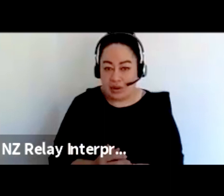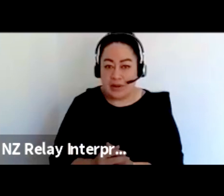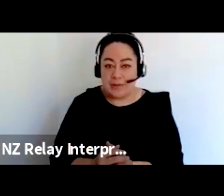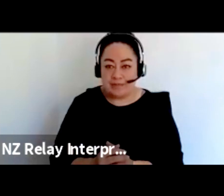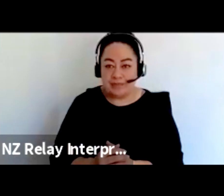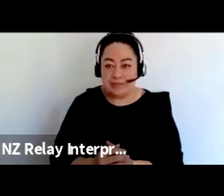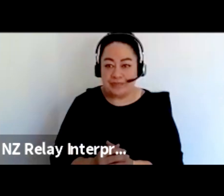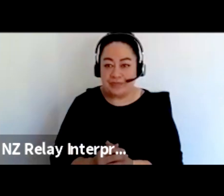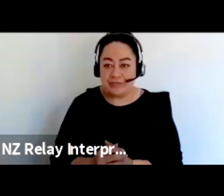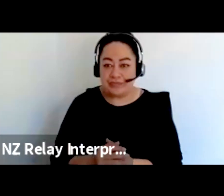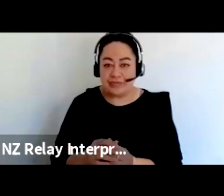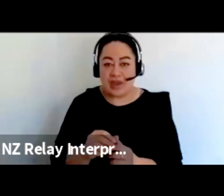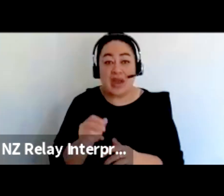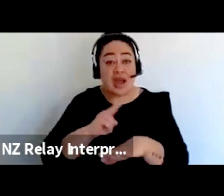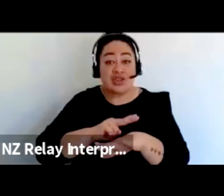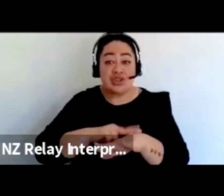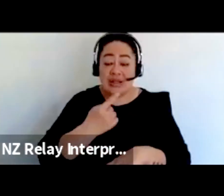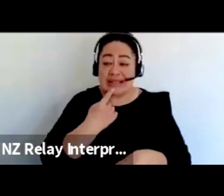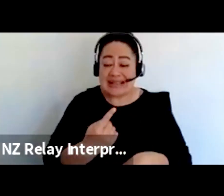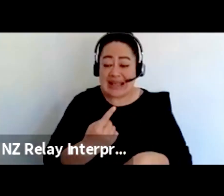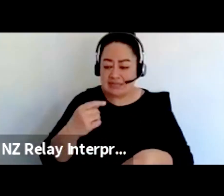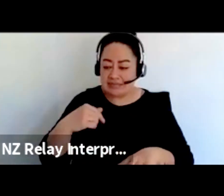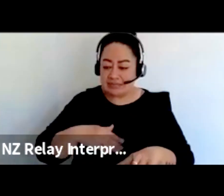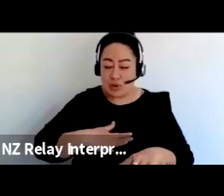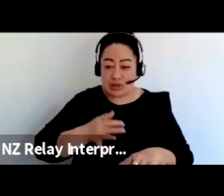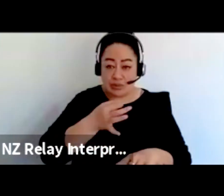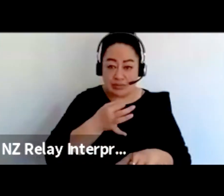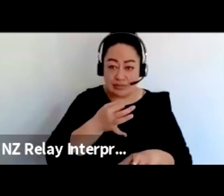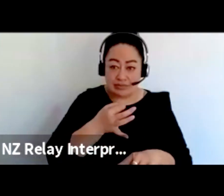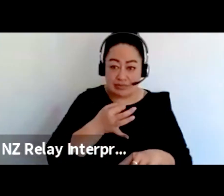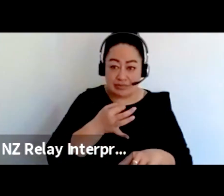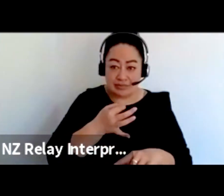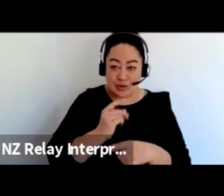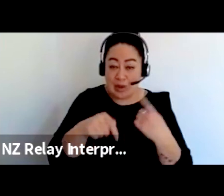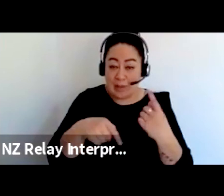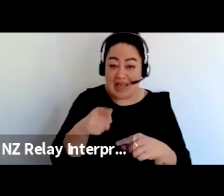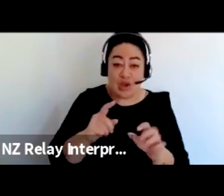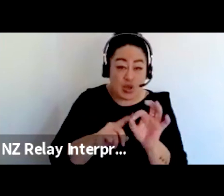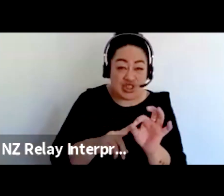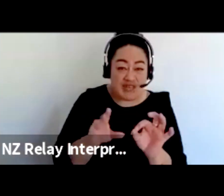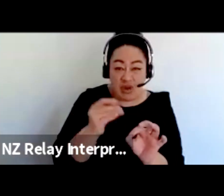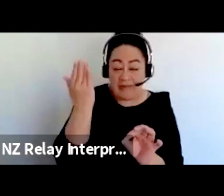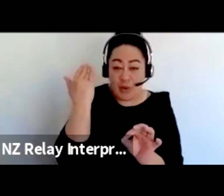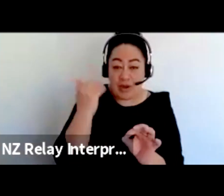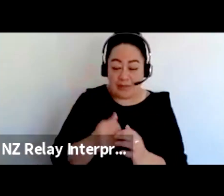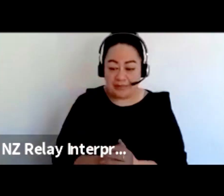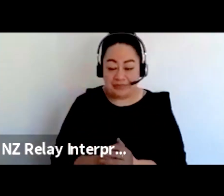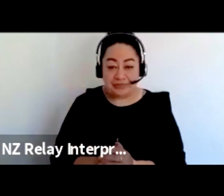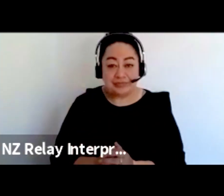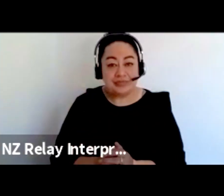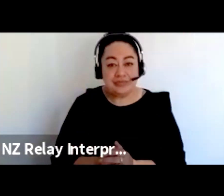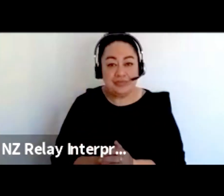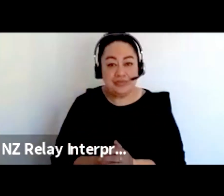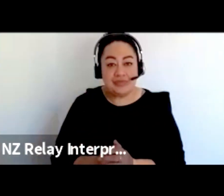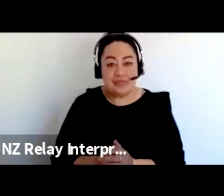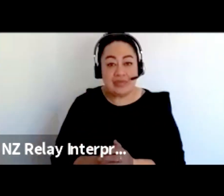Mornay, I think this question's also in retrospect, so from before. The one thing I would say is that